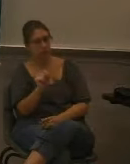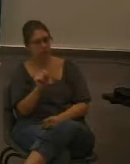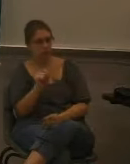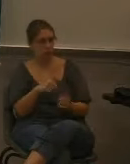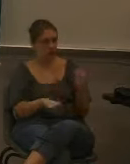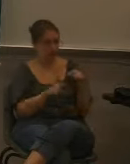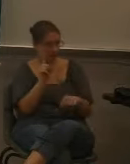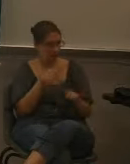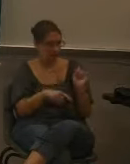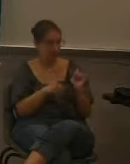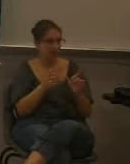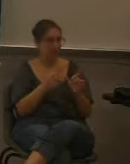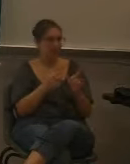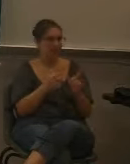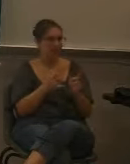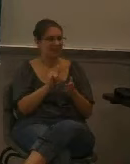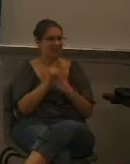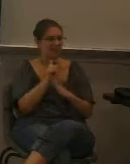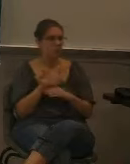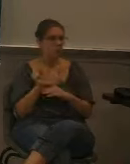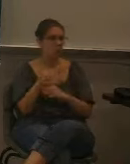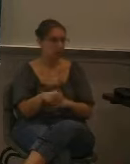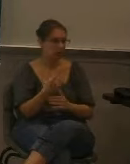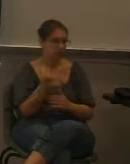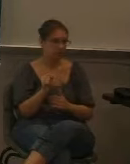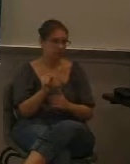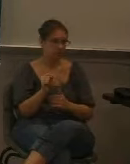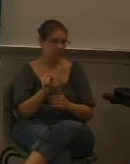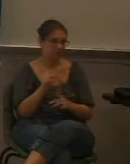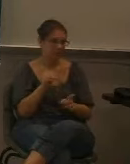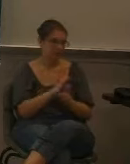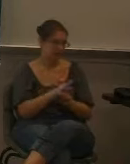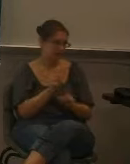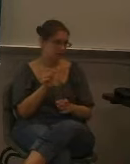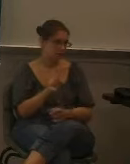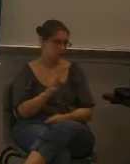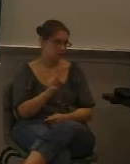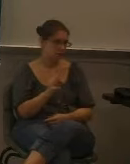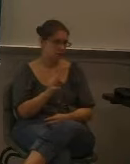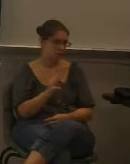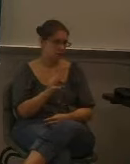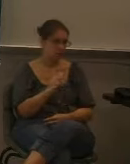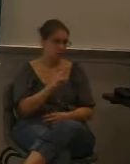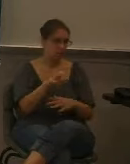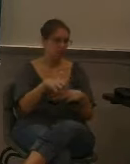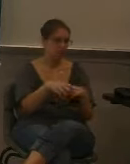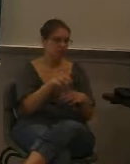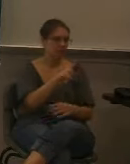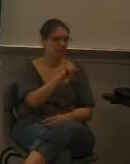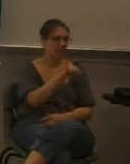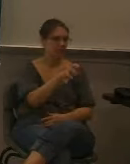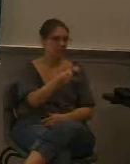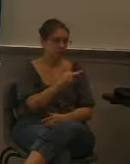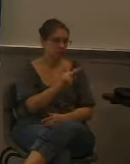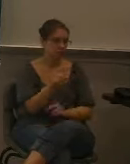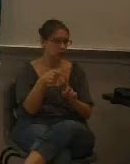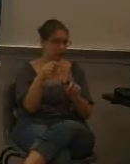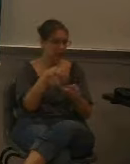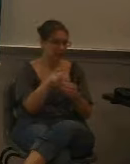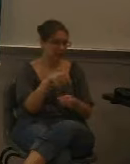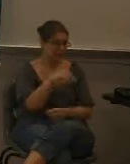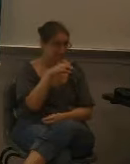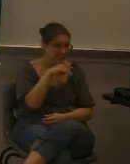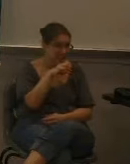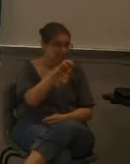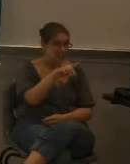is basically overcoming the effect of molecular diffusion. Because when you're in those sediments,